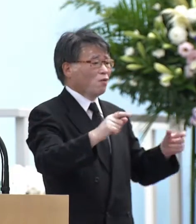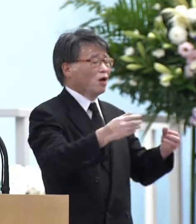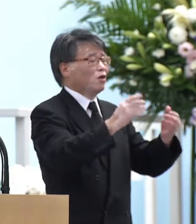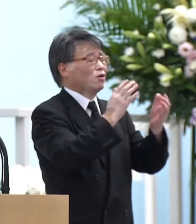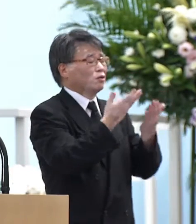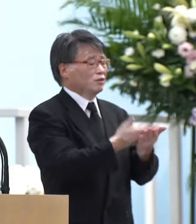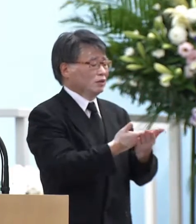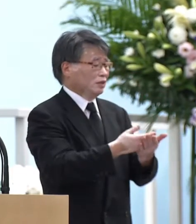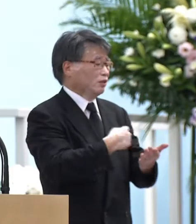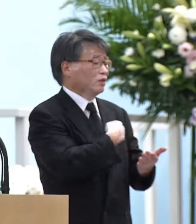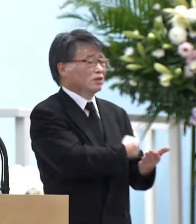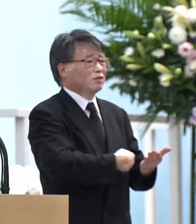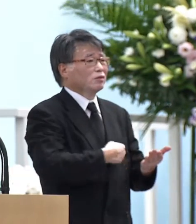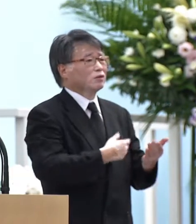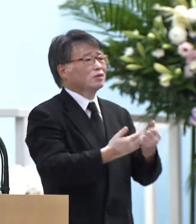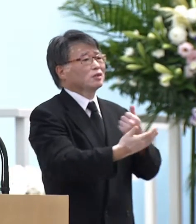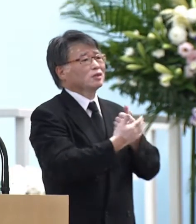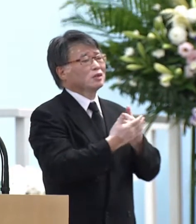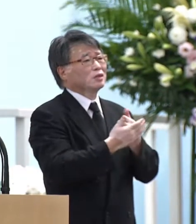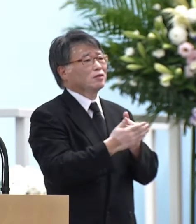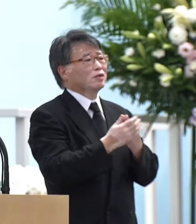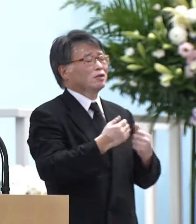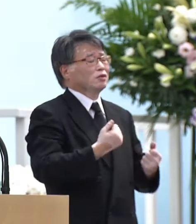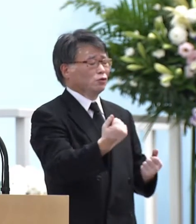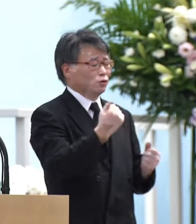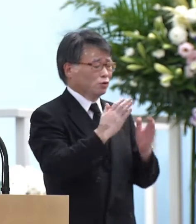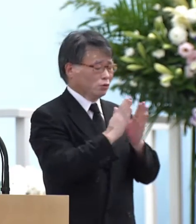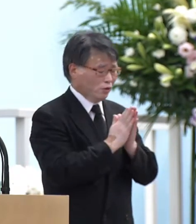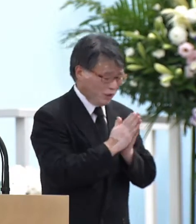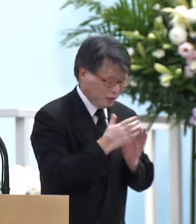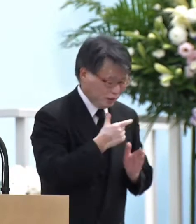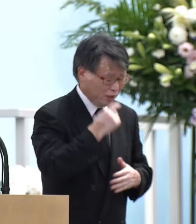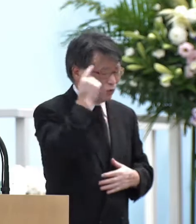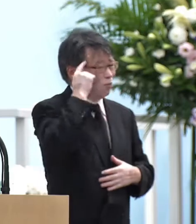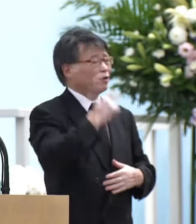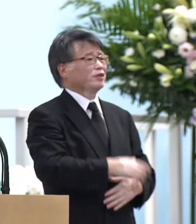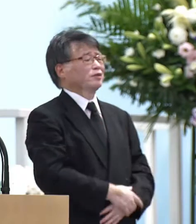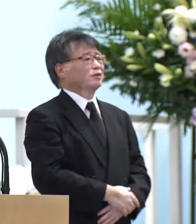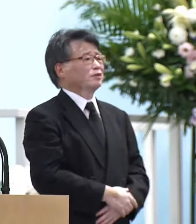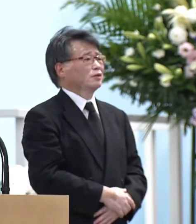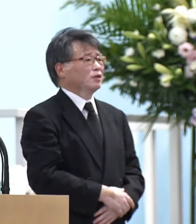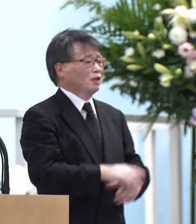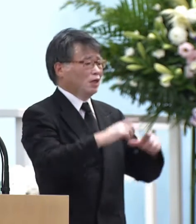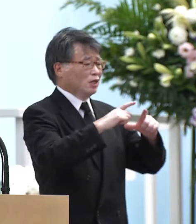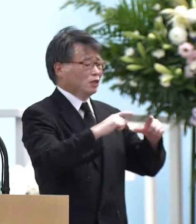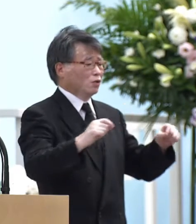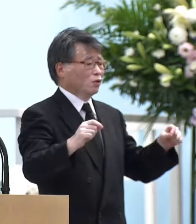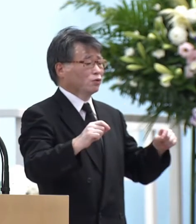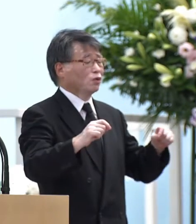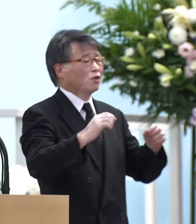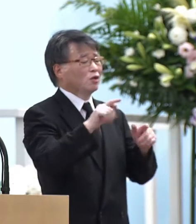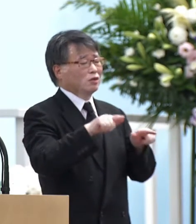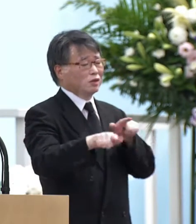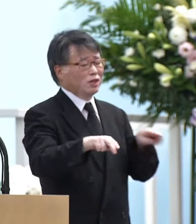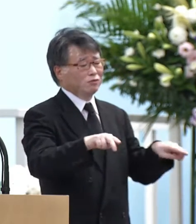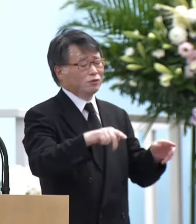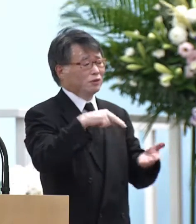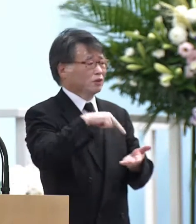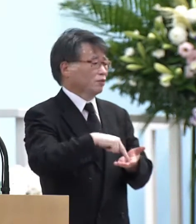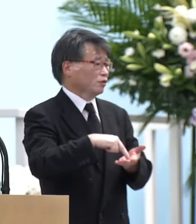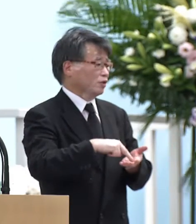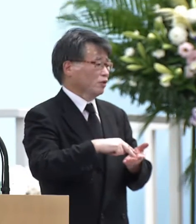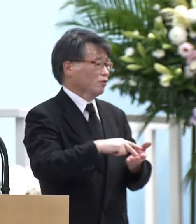We believe that that will become a great encouragement for people who